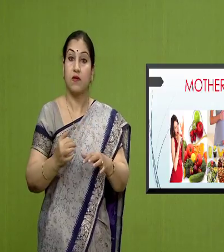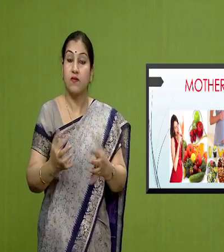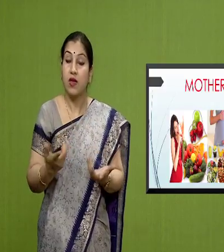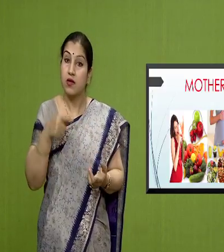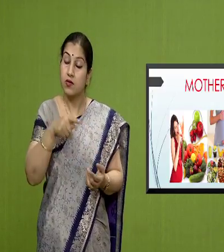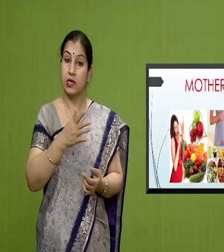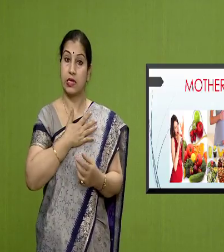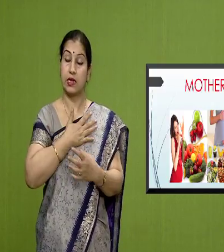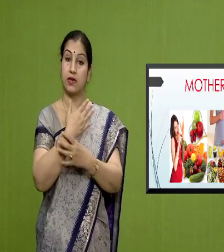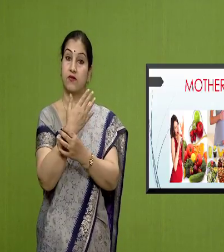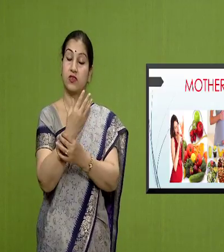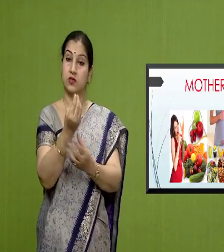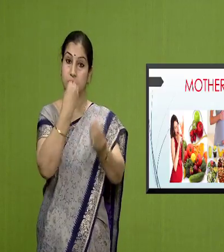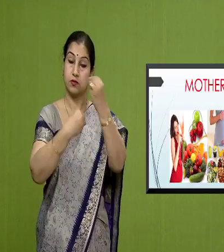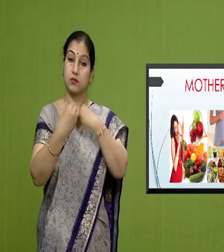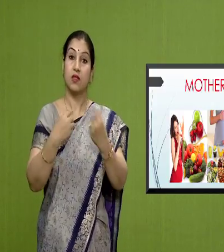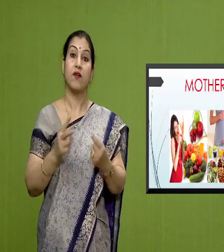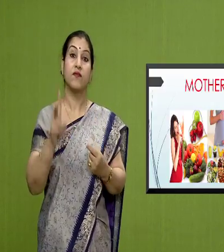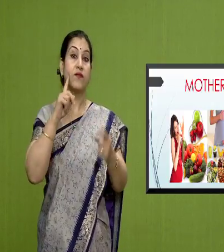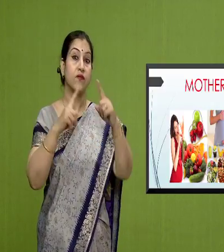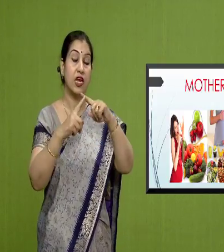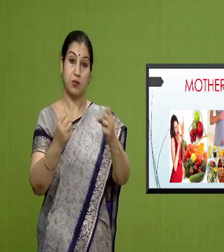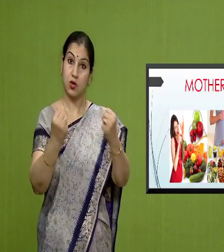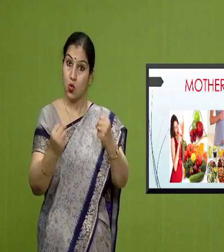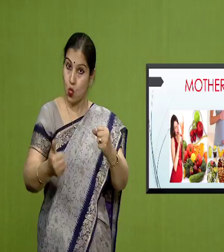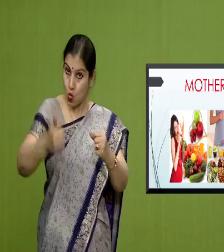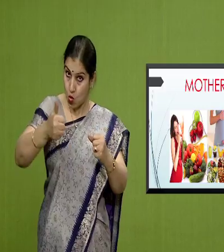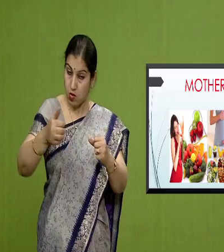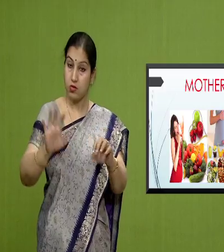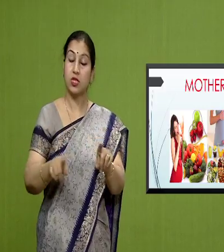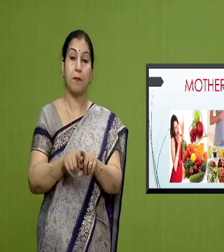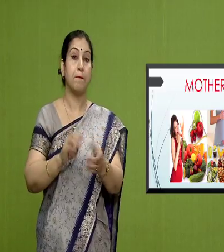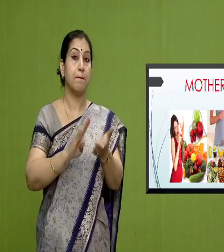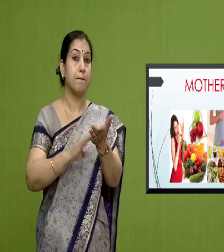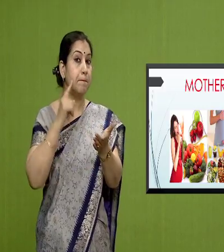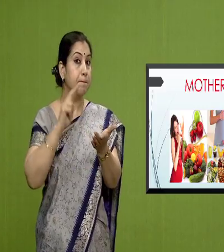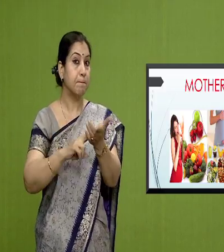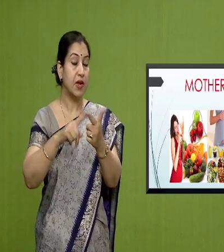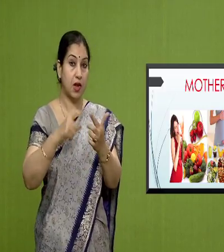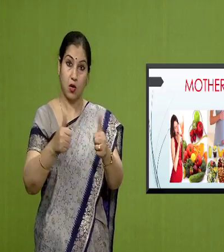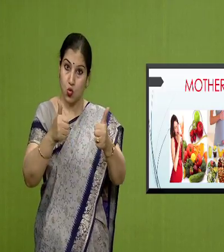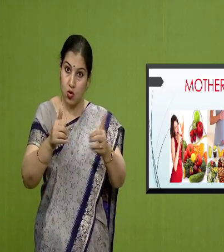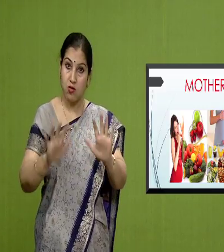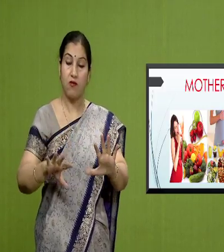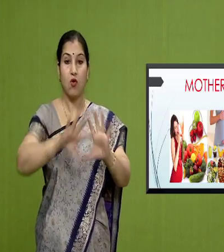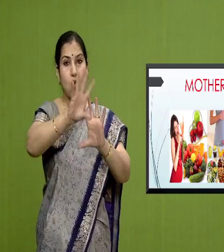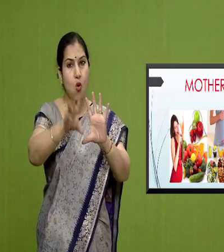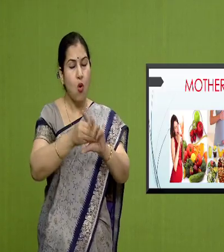supply vitamins and minerals required for overall